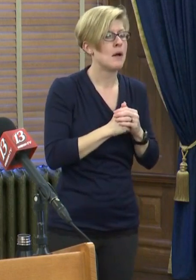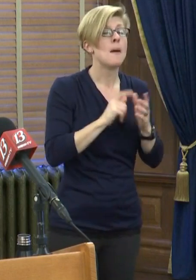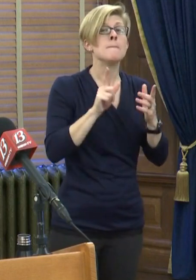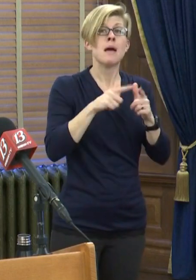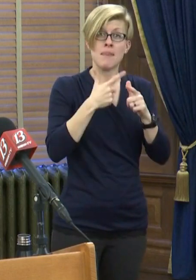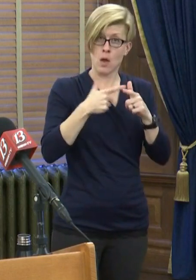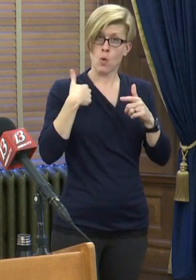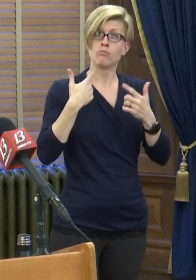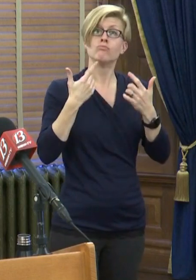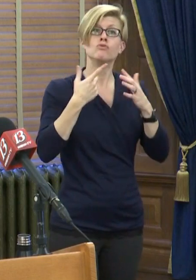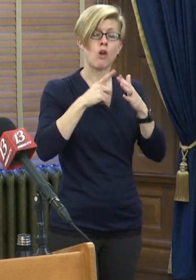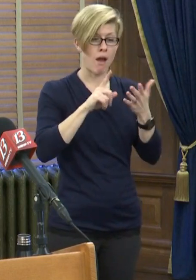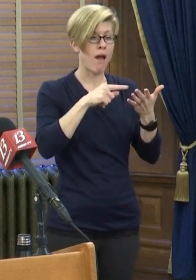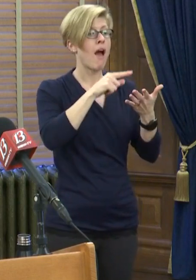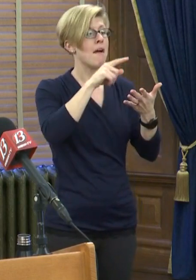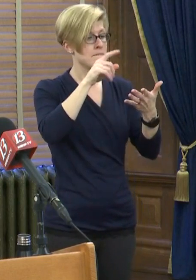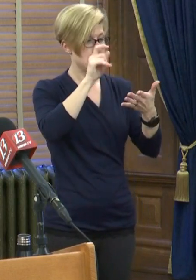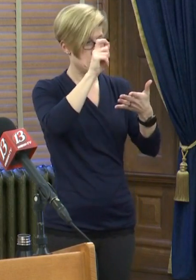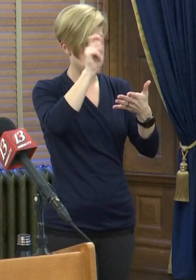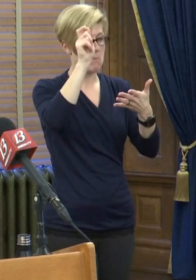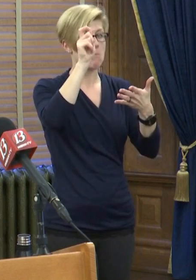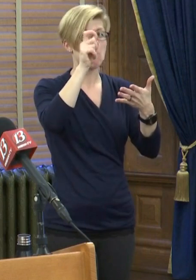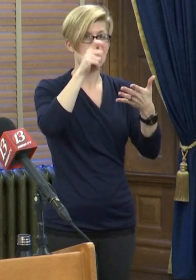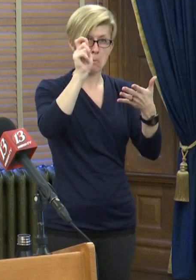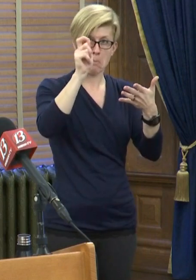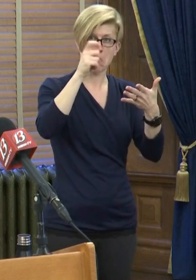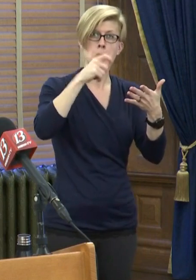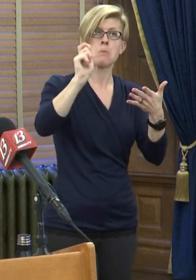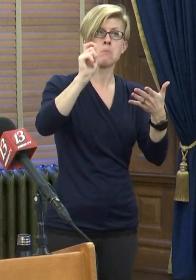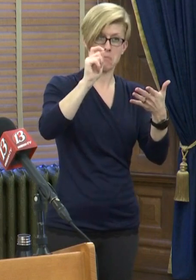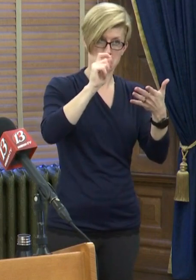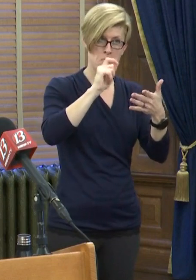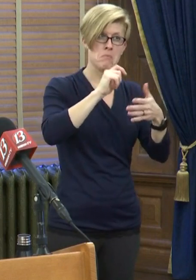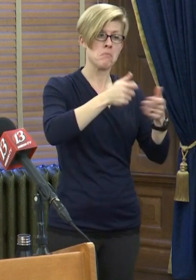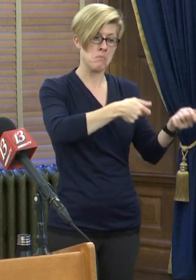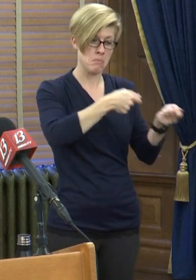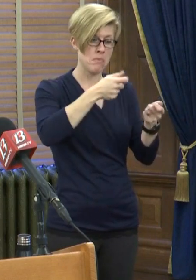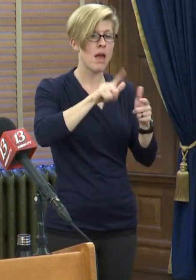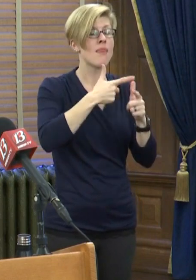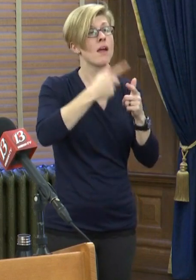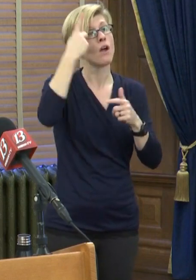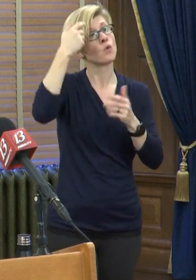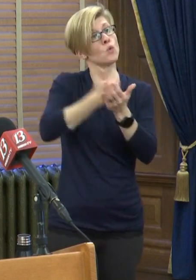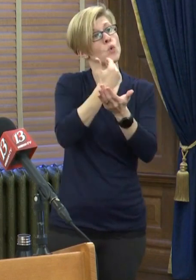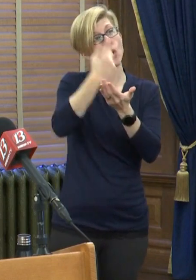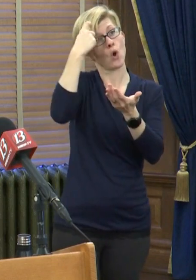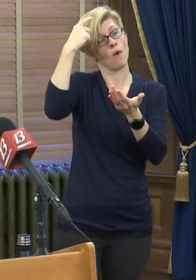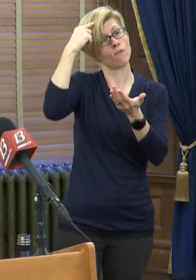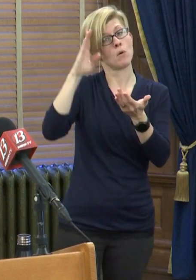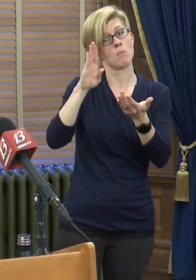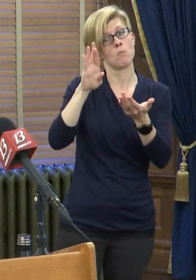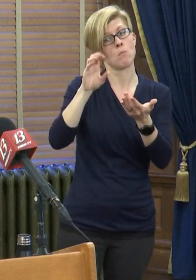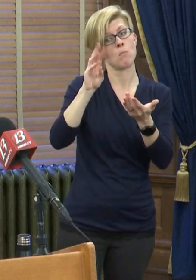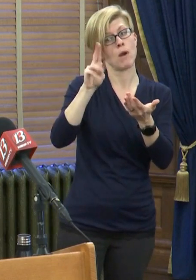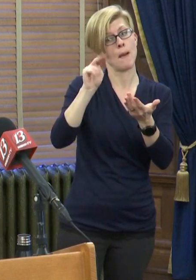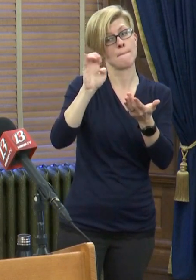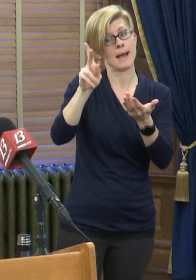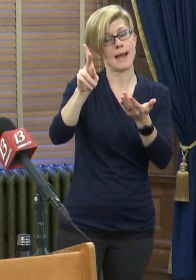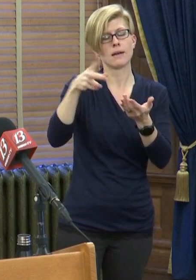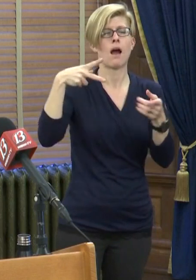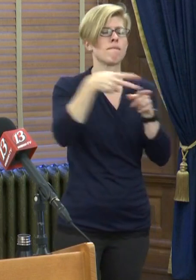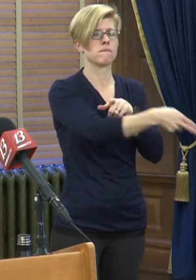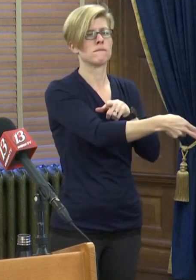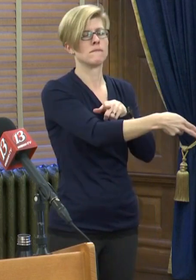agency started to check off some of their key component successes, the Brownback administration abruptly ended the modernization project in